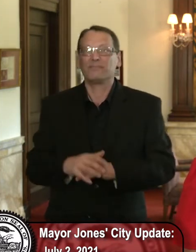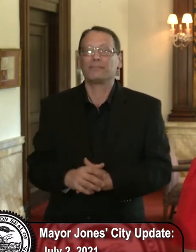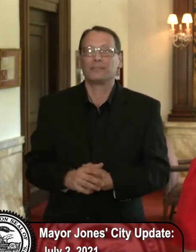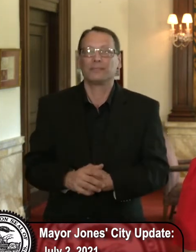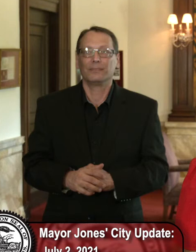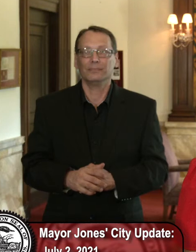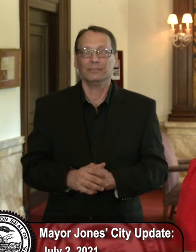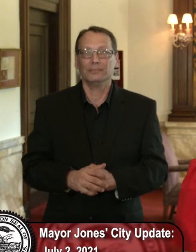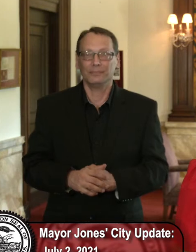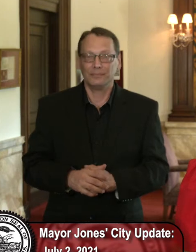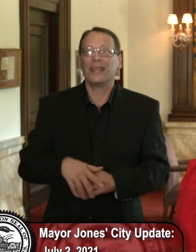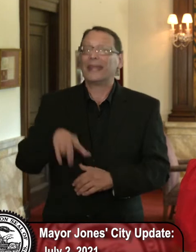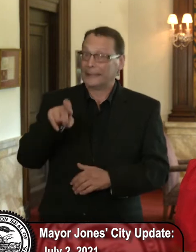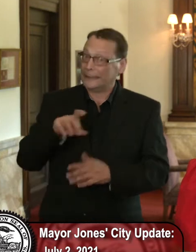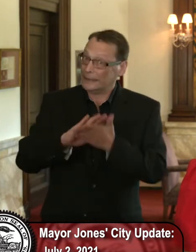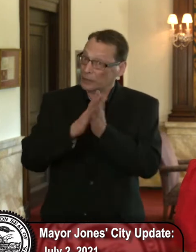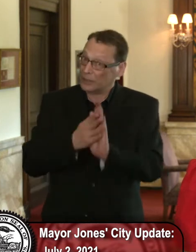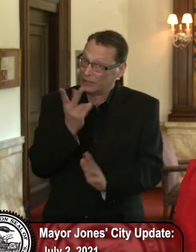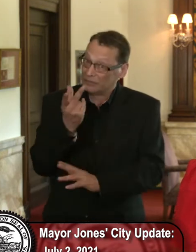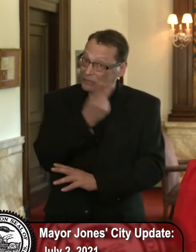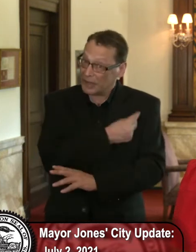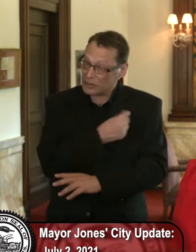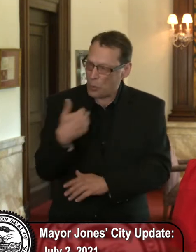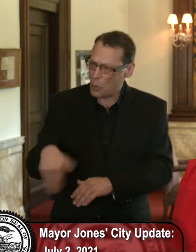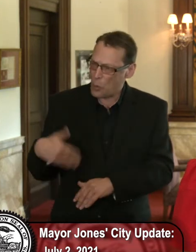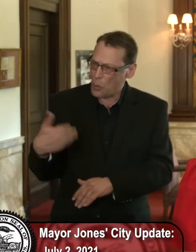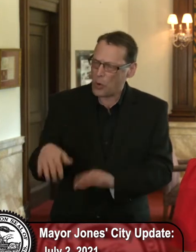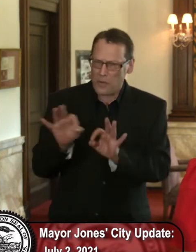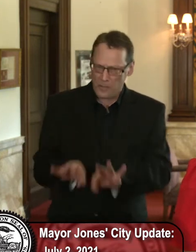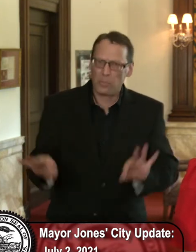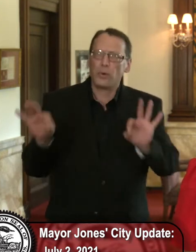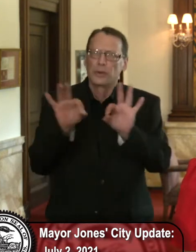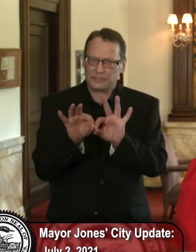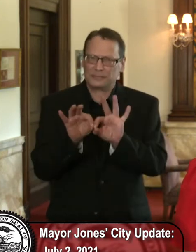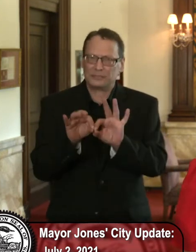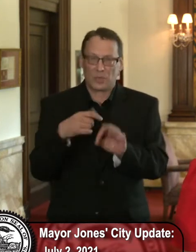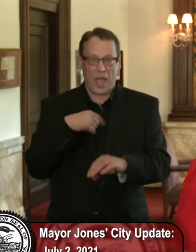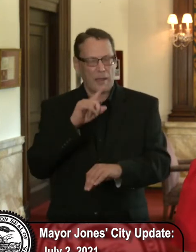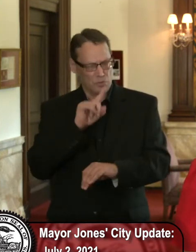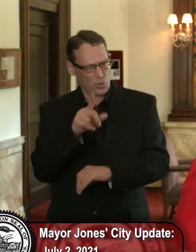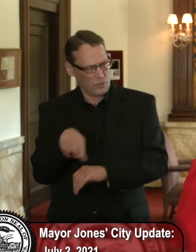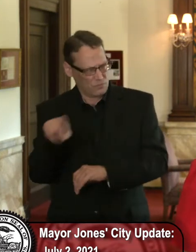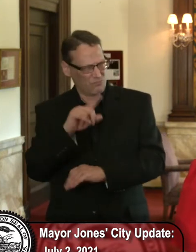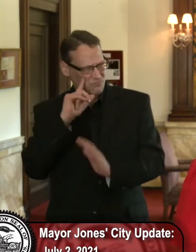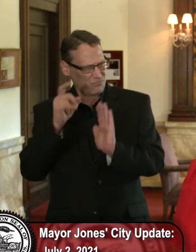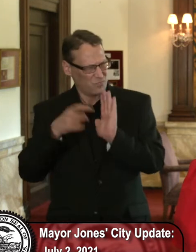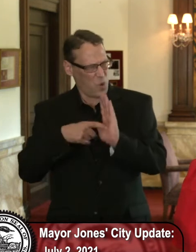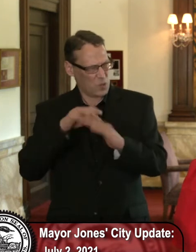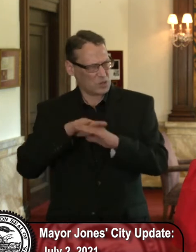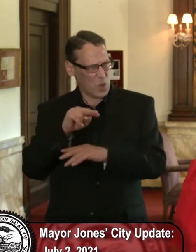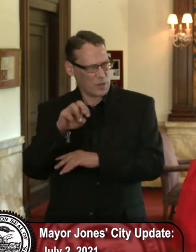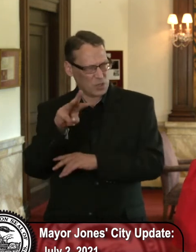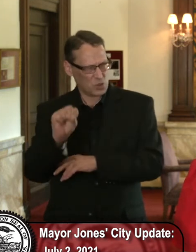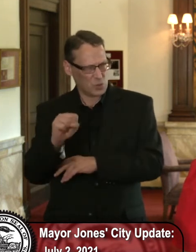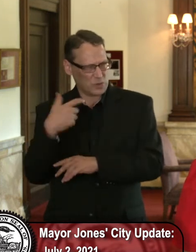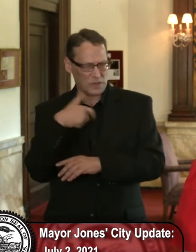314-657-1498. The need to get vaccinated has never been more urgent. As I am sure you've seen on the news, Missouri has led the